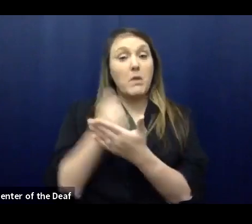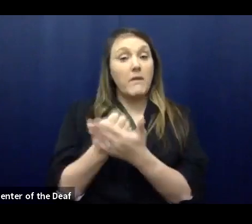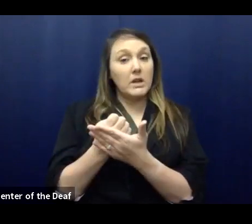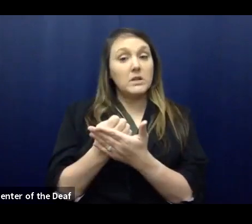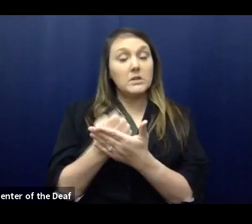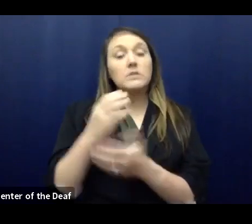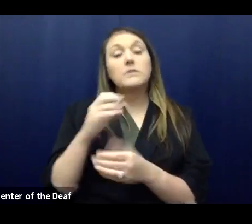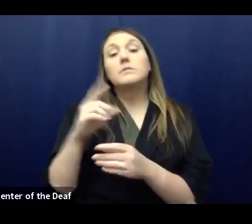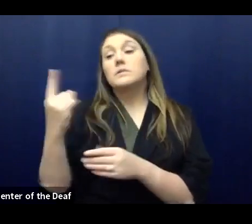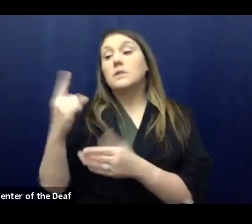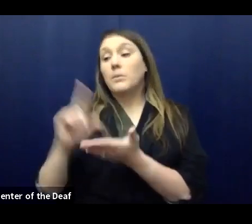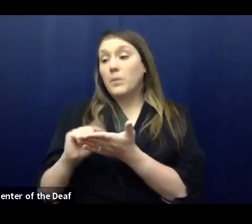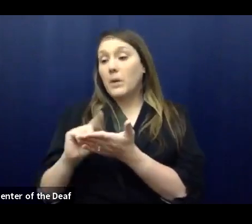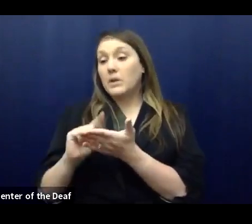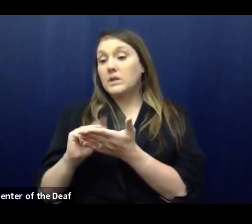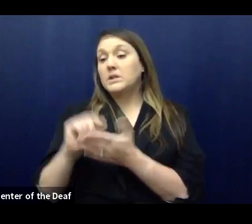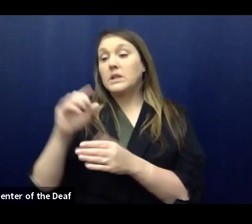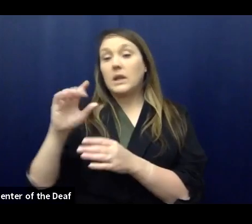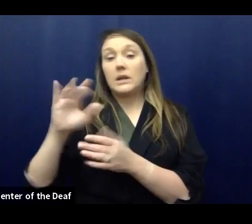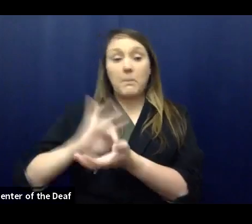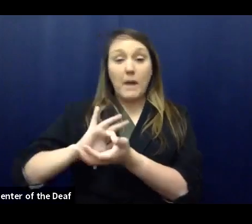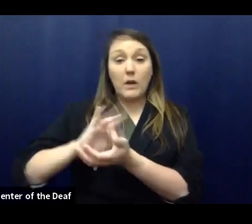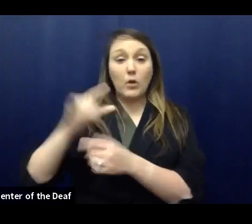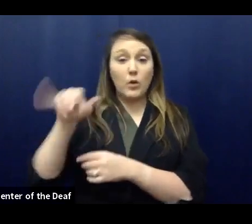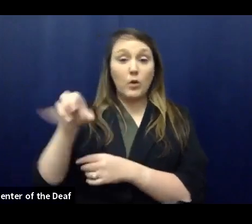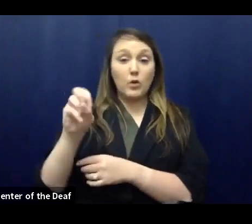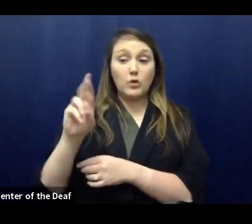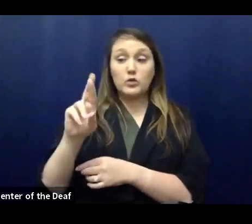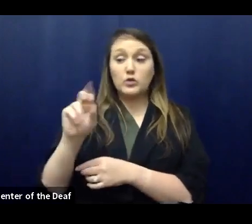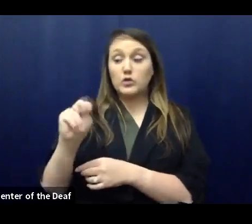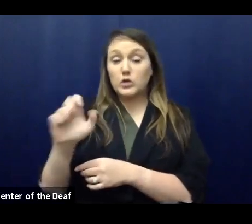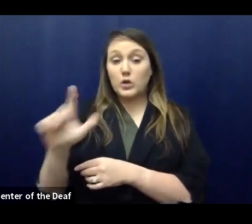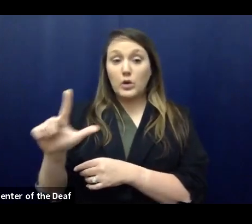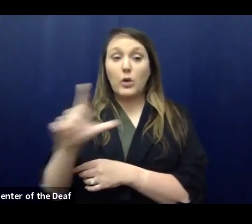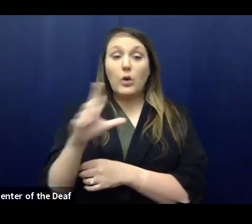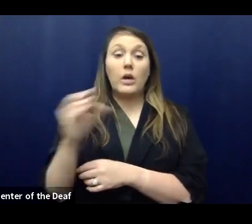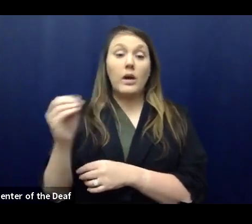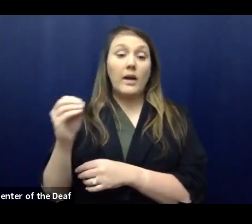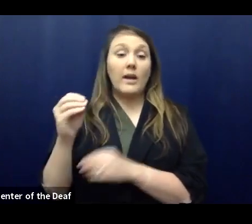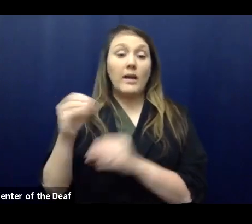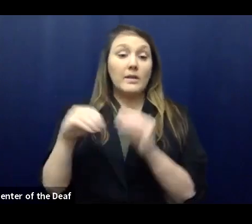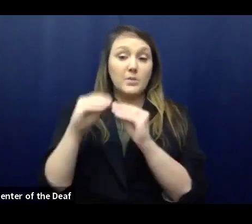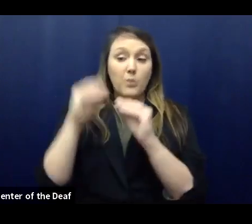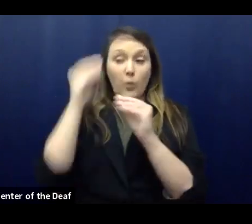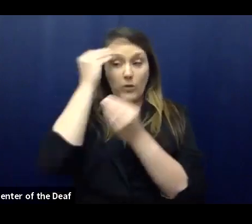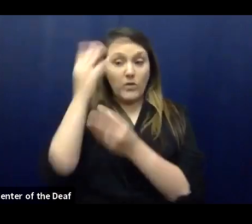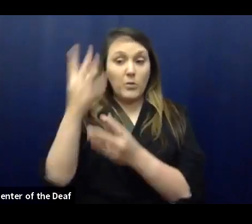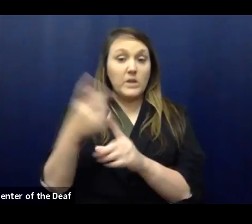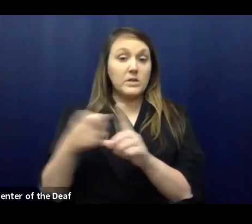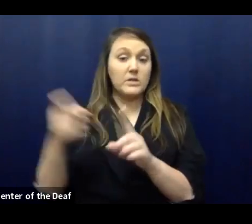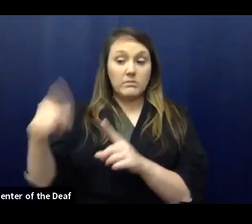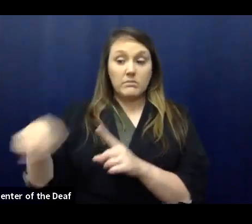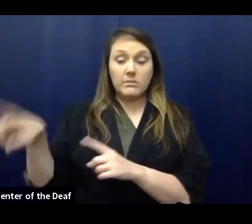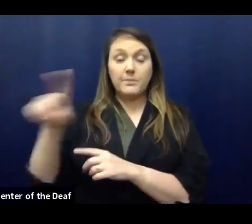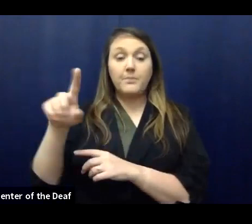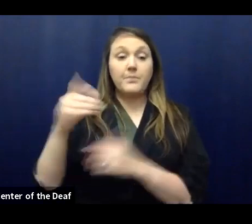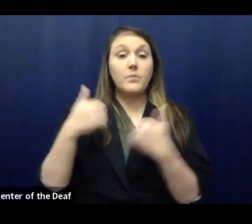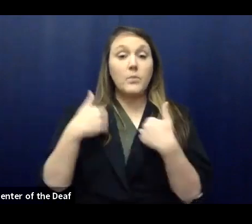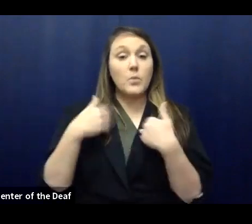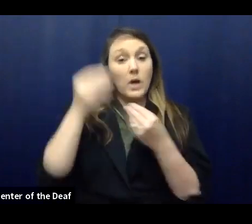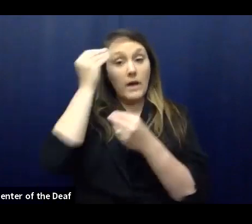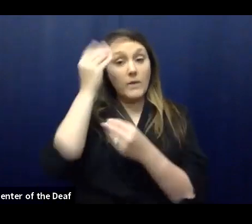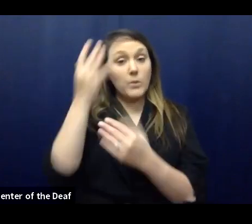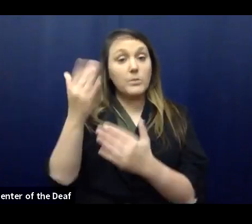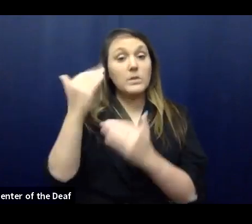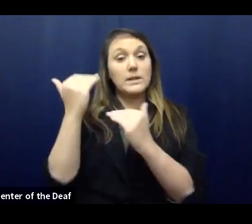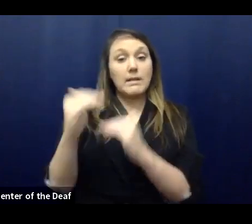in the Lancet, which is a medical journal, and the World Health Organization just came out with some information. So we do have some information that it does limit